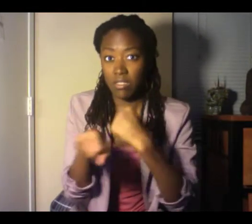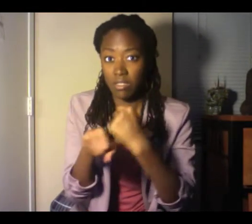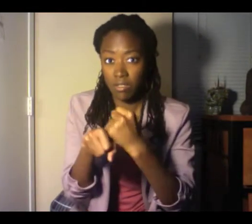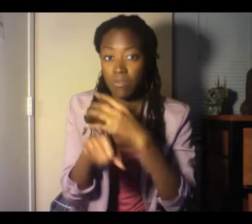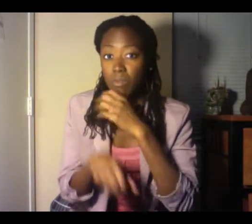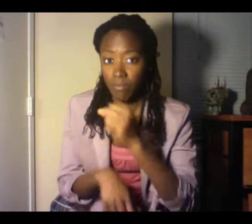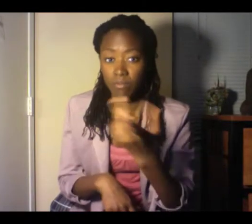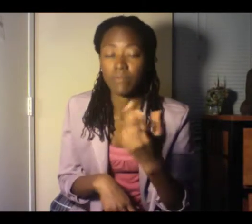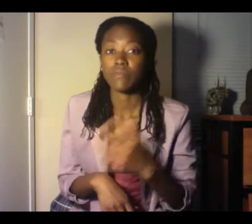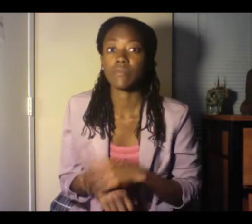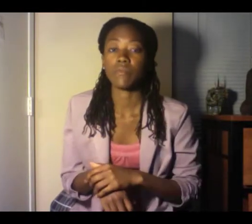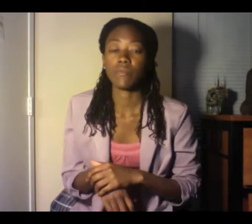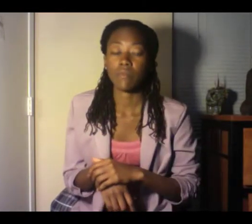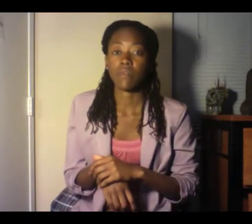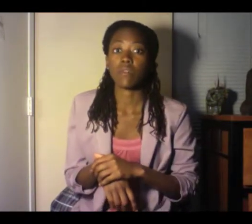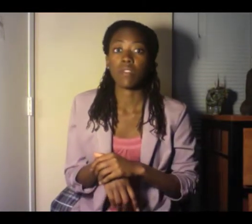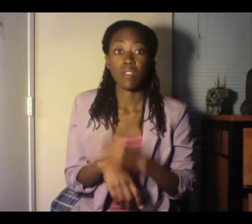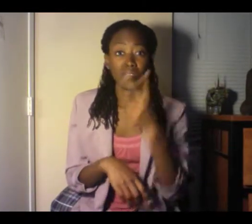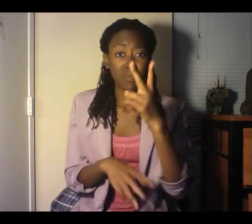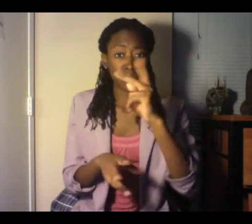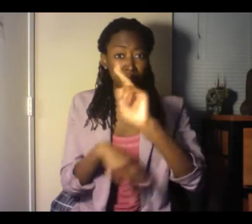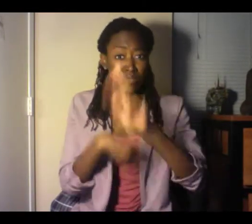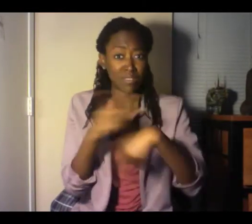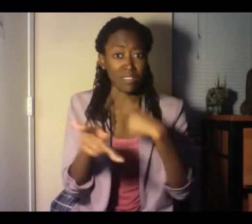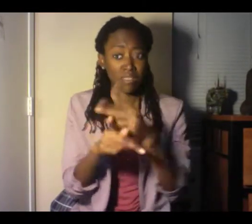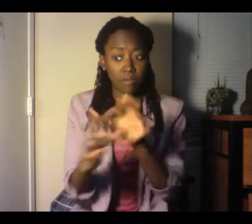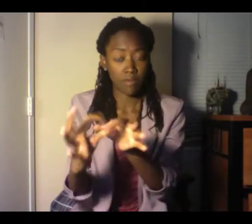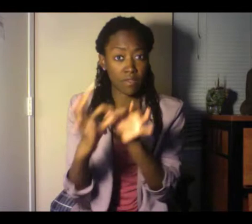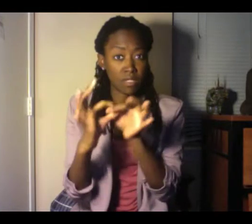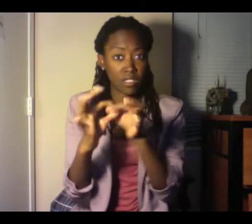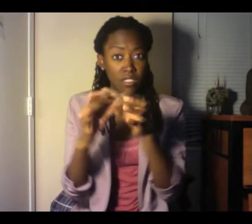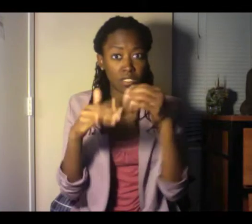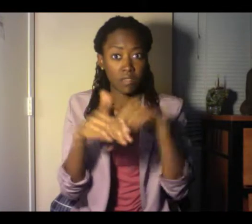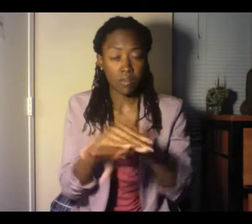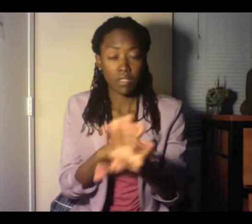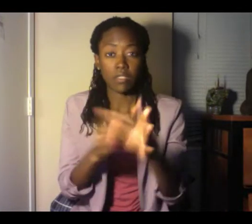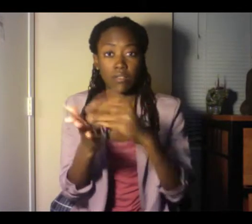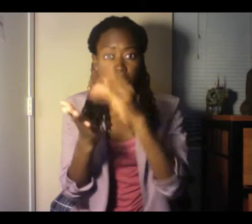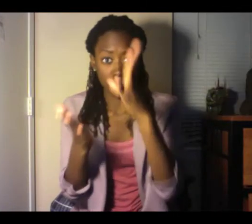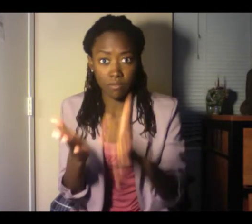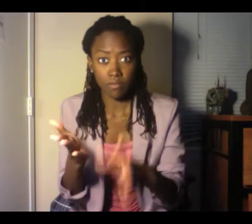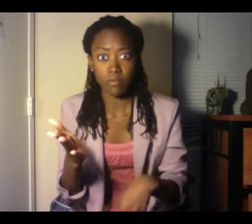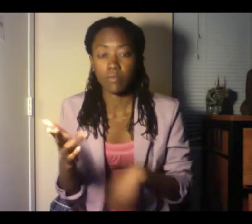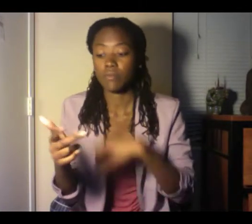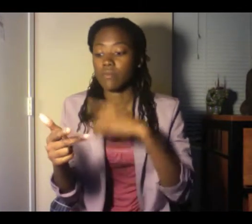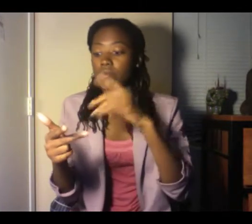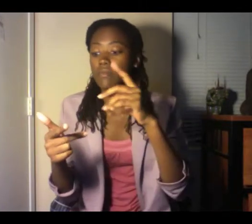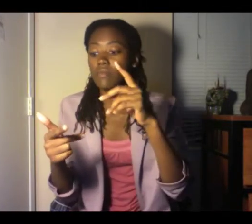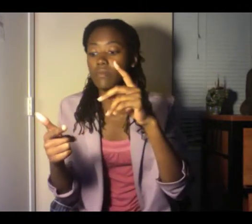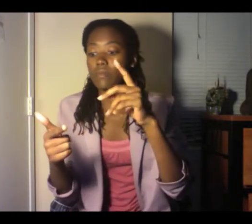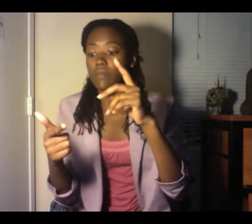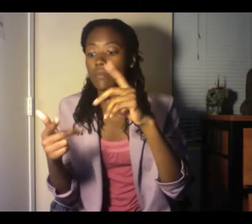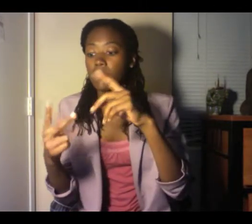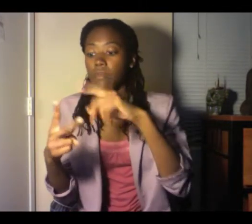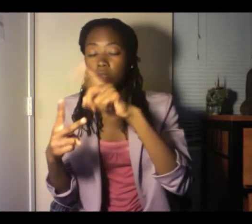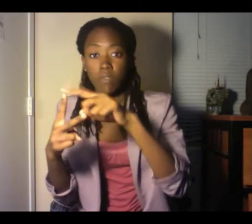setting. Peer relationships that exist between and among students who are deaf, hearing, and hard of hearing.